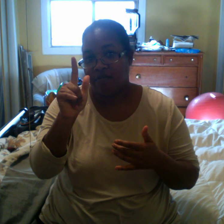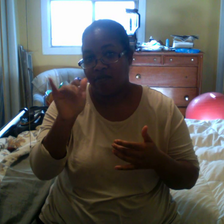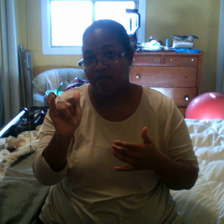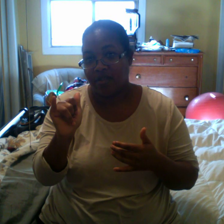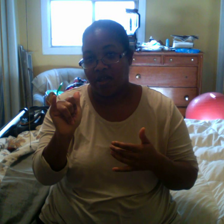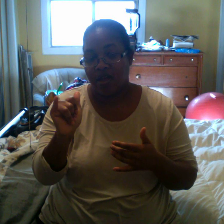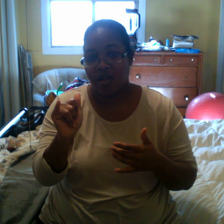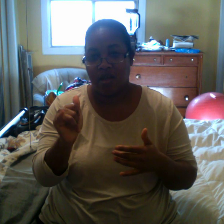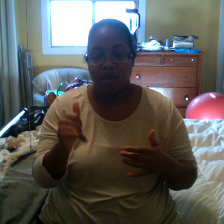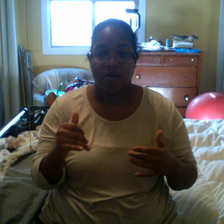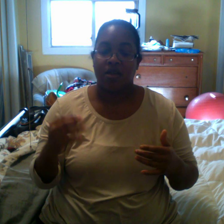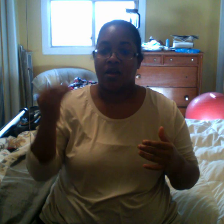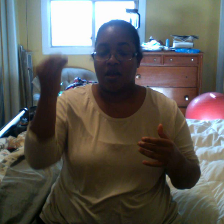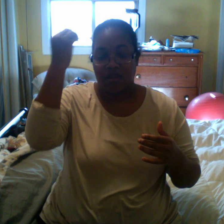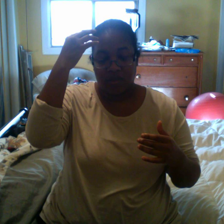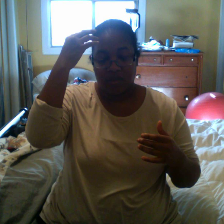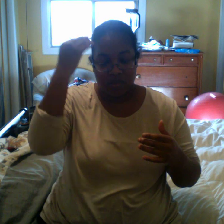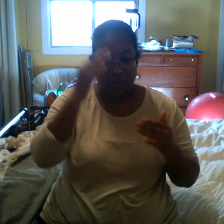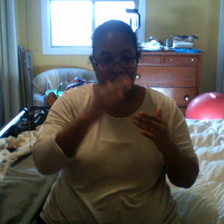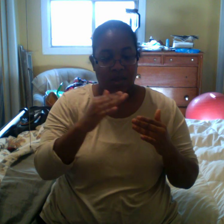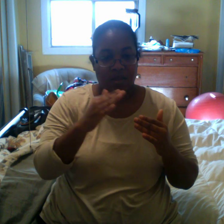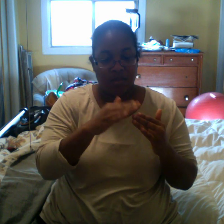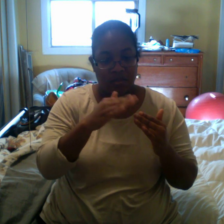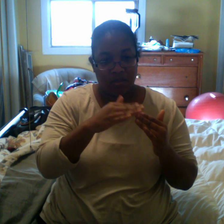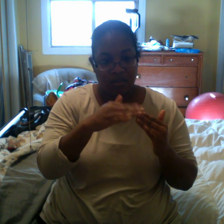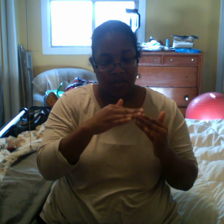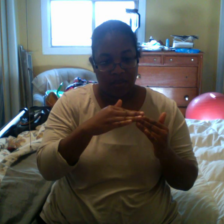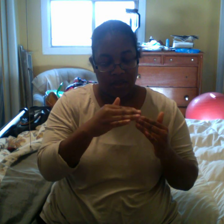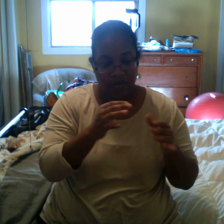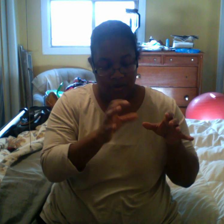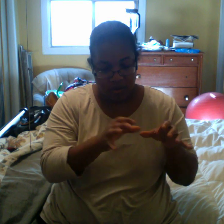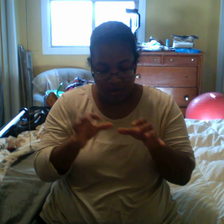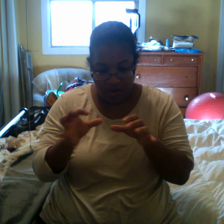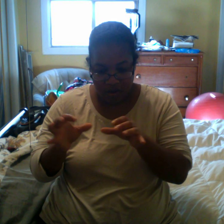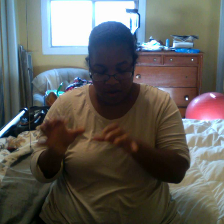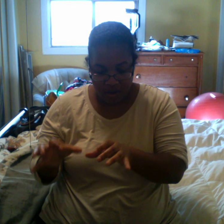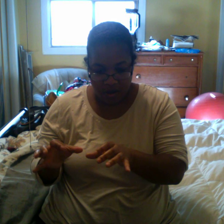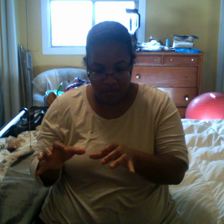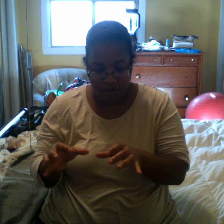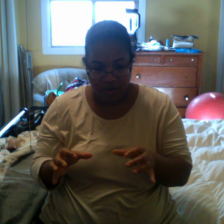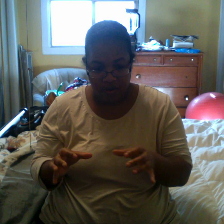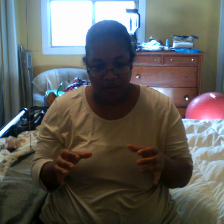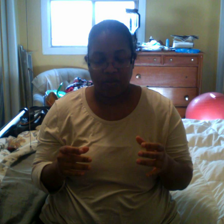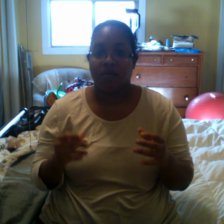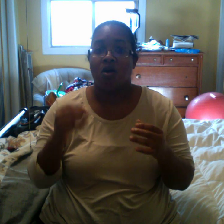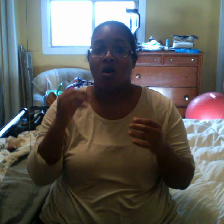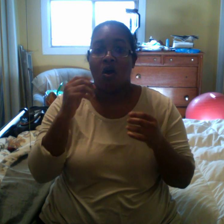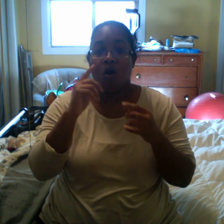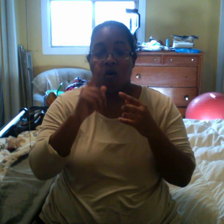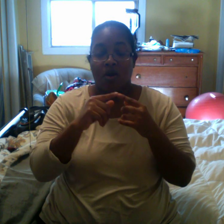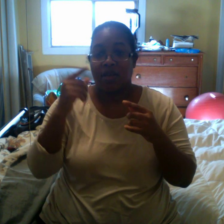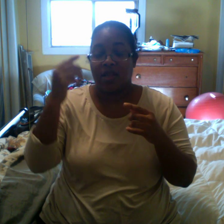chambers. So now we sit here and we wait for them to eat broccoli, and then when the light fires, they're going to think it's tasting something